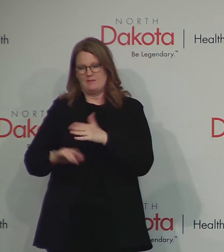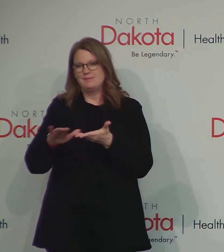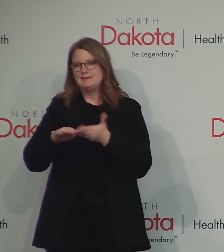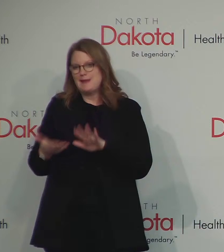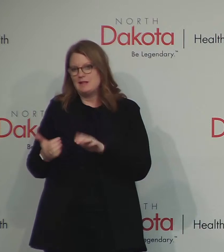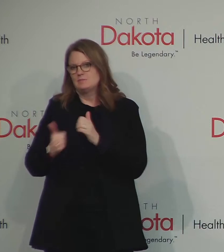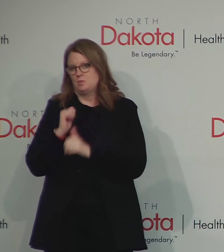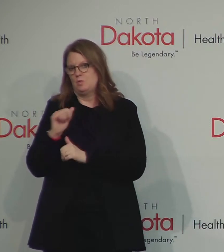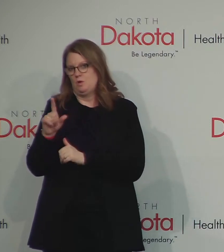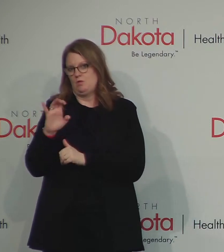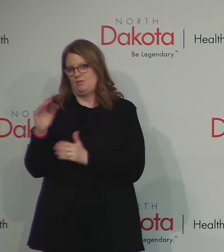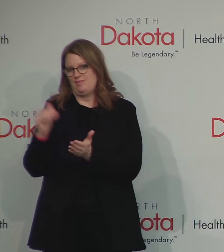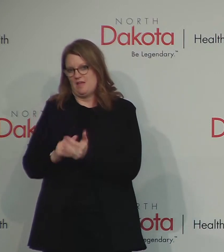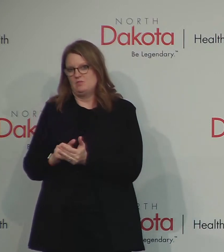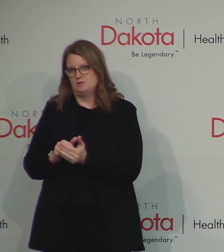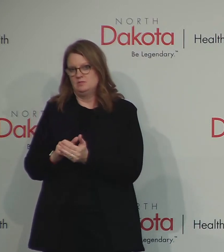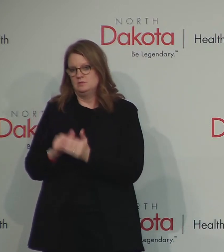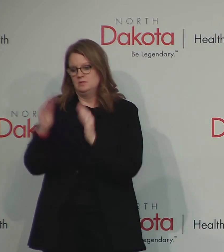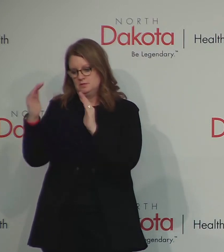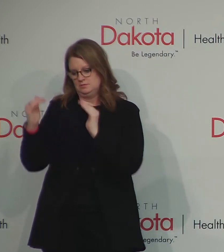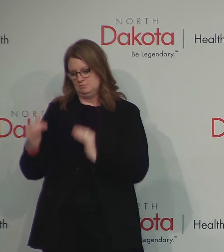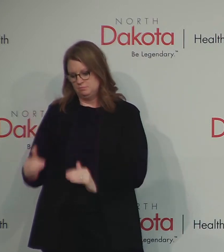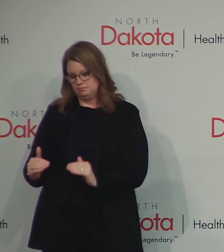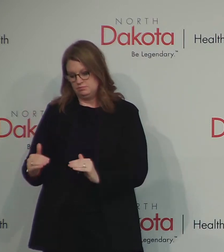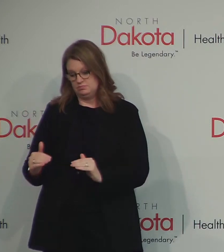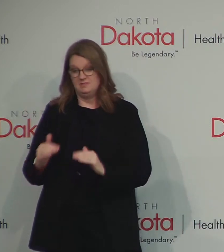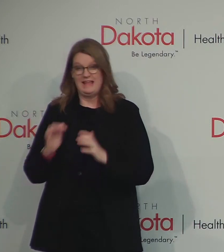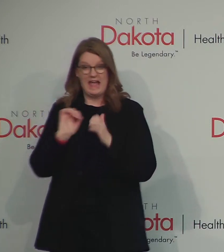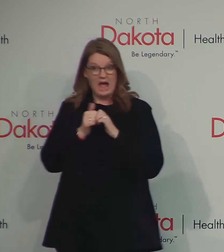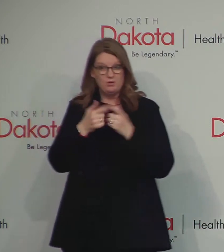per 100,000. How did we get to this